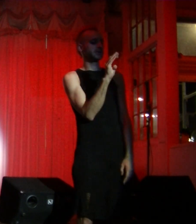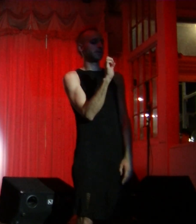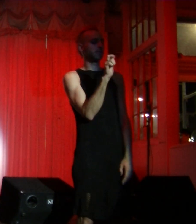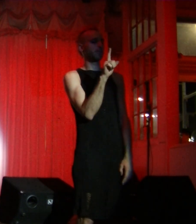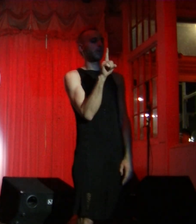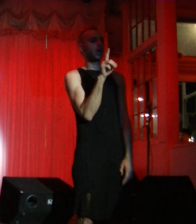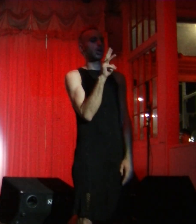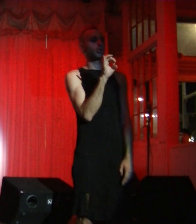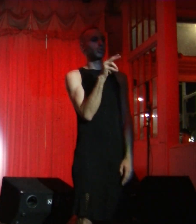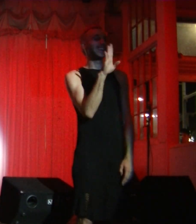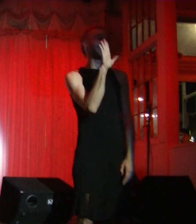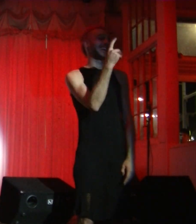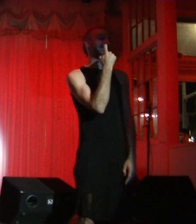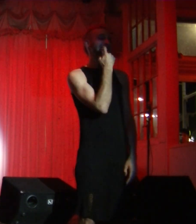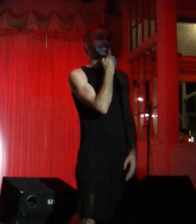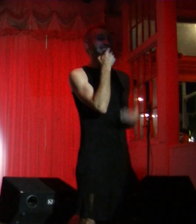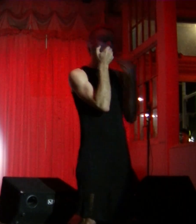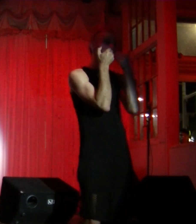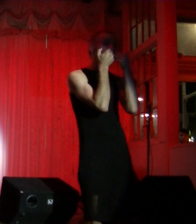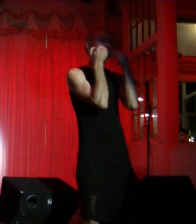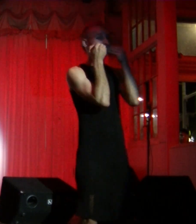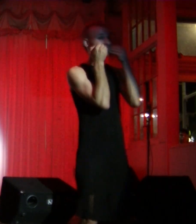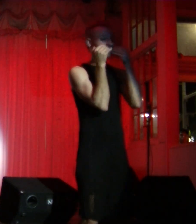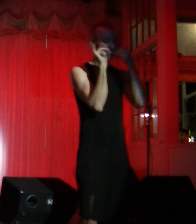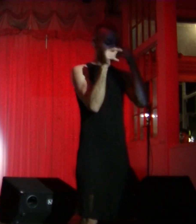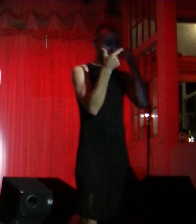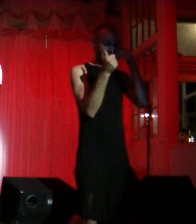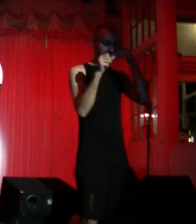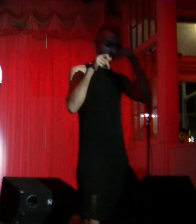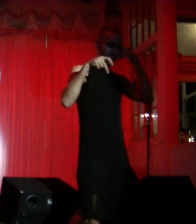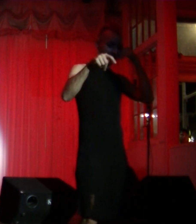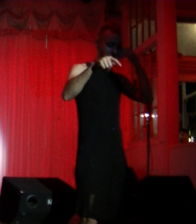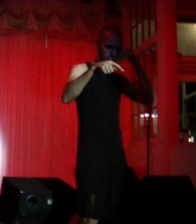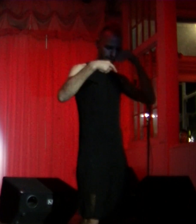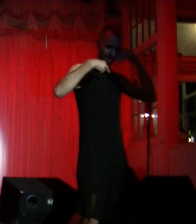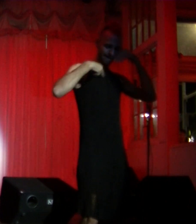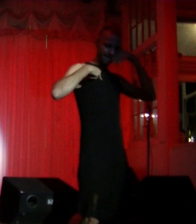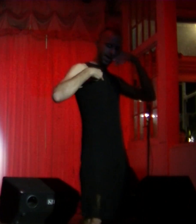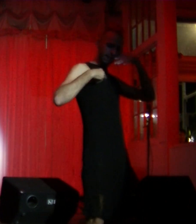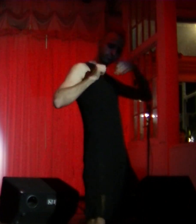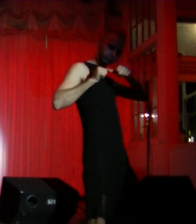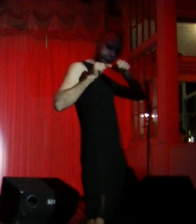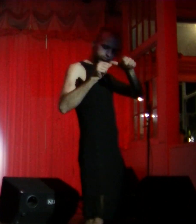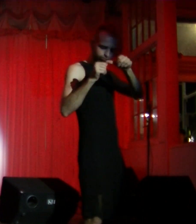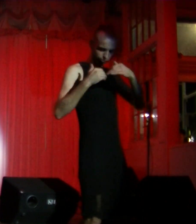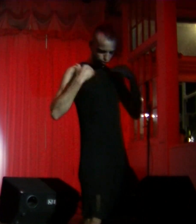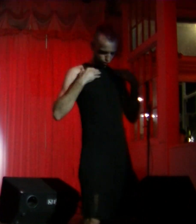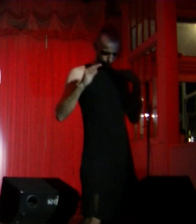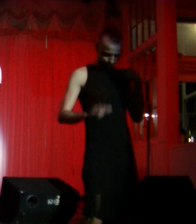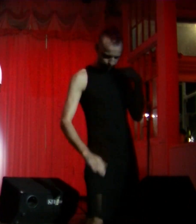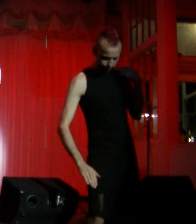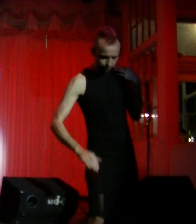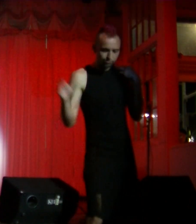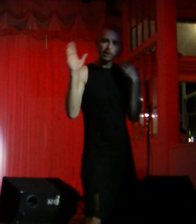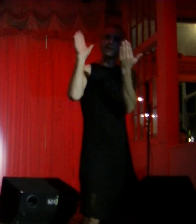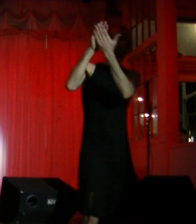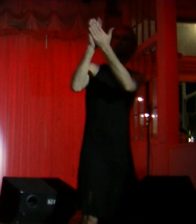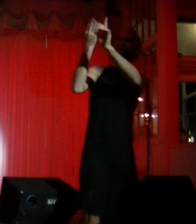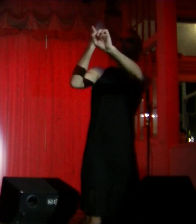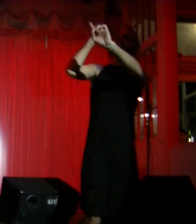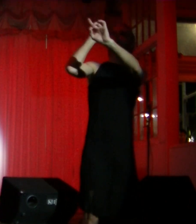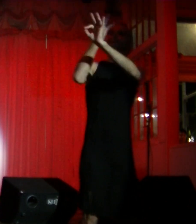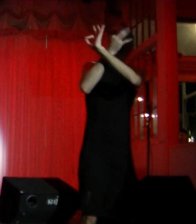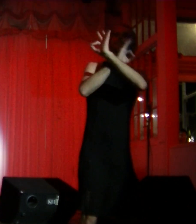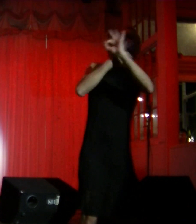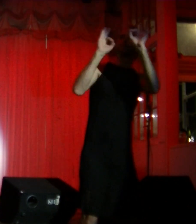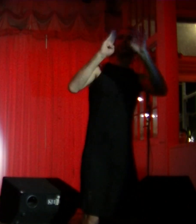tooth. To the gap I rocked as a youth. Praise to these gods and their freedom to be when